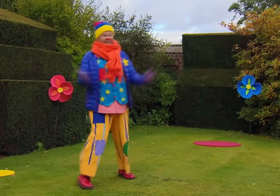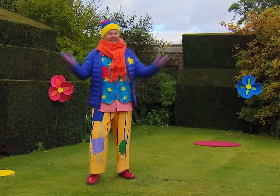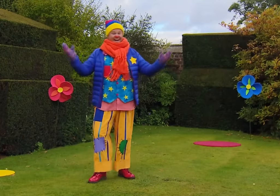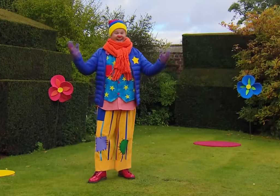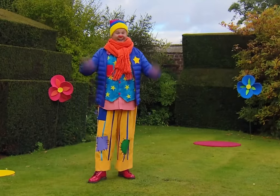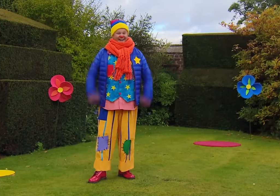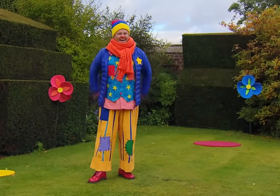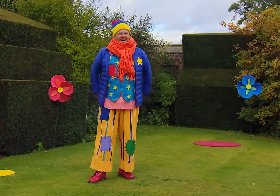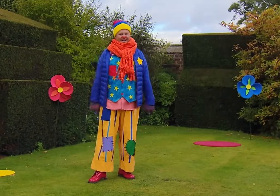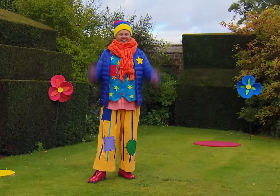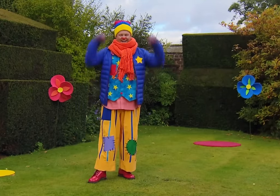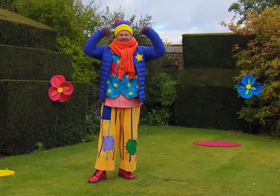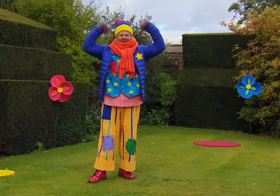Ta-da!